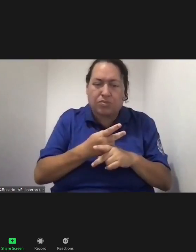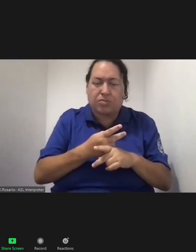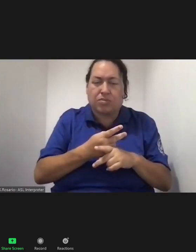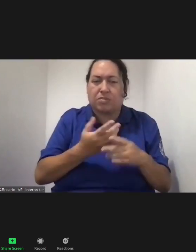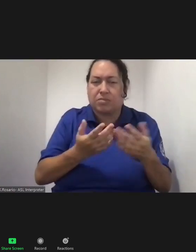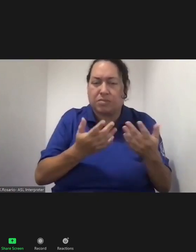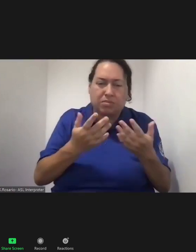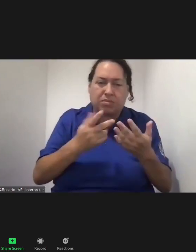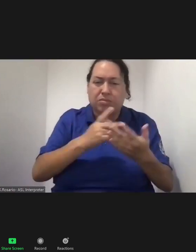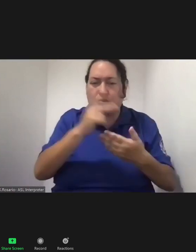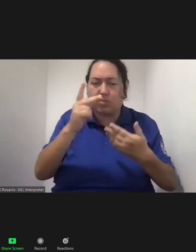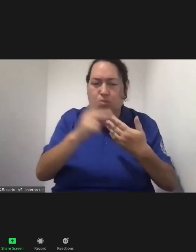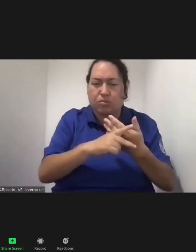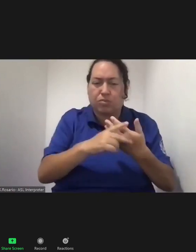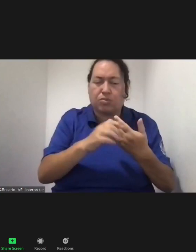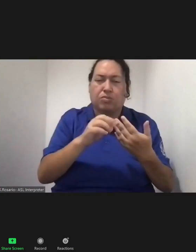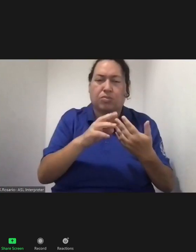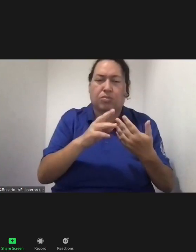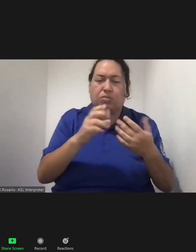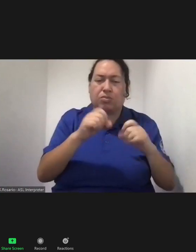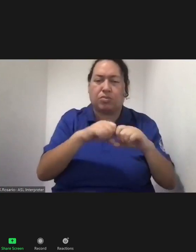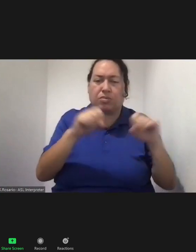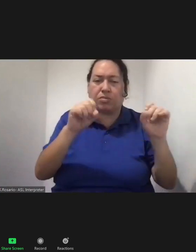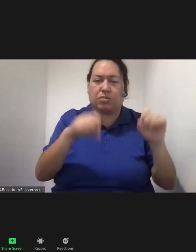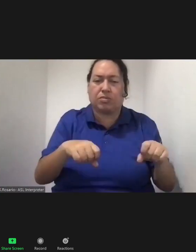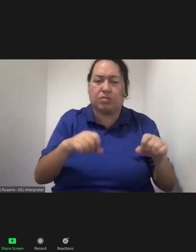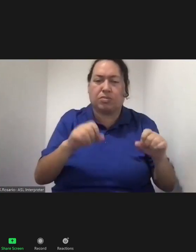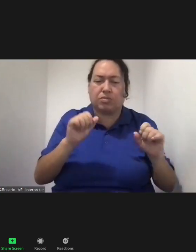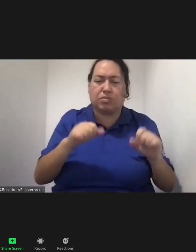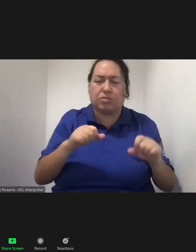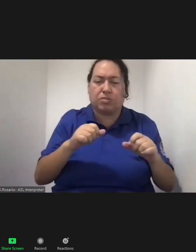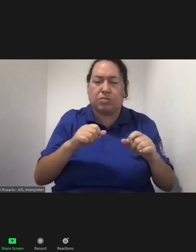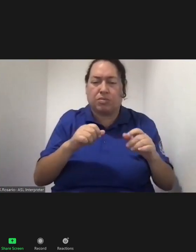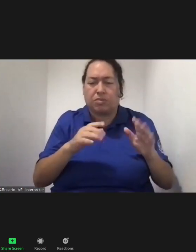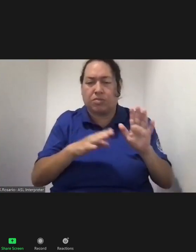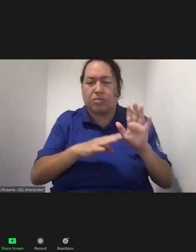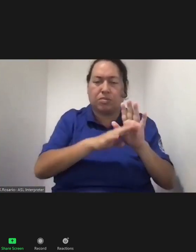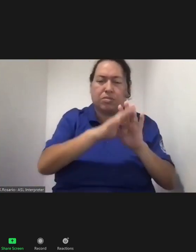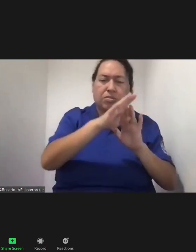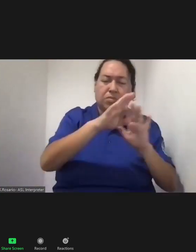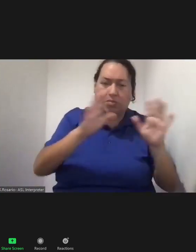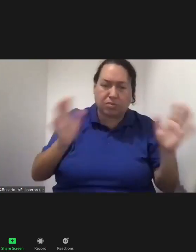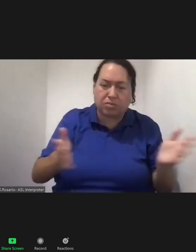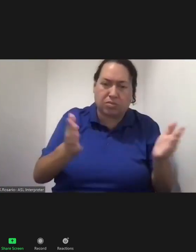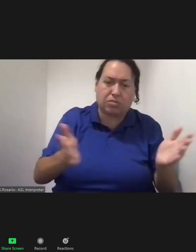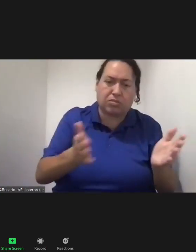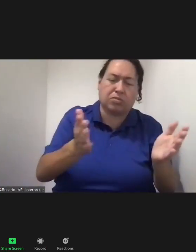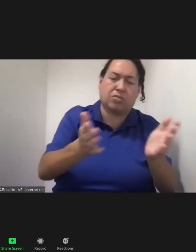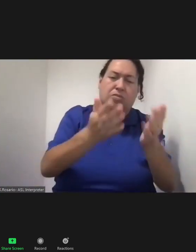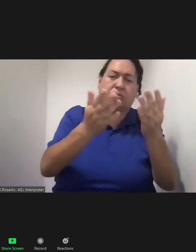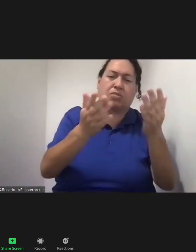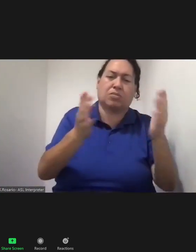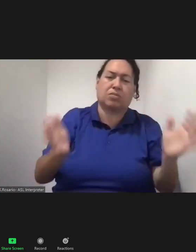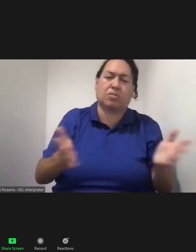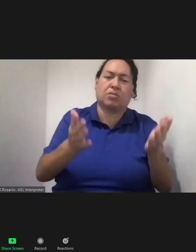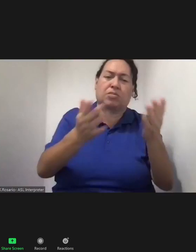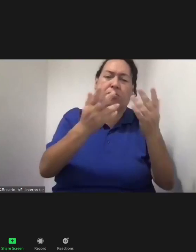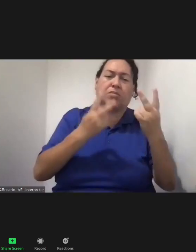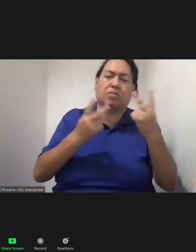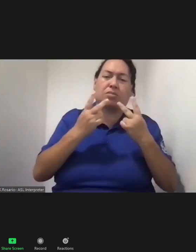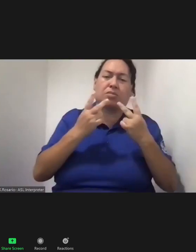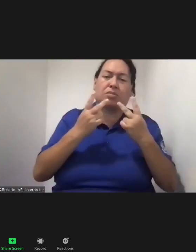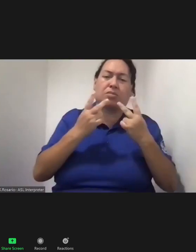program or system that we can develop so that we can encourage visitor arrivals.